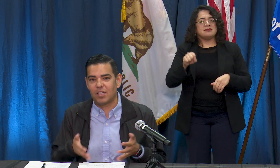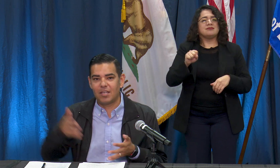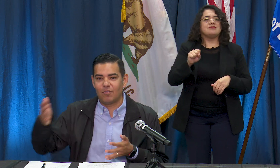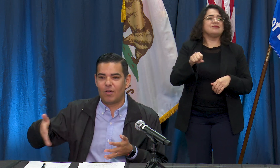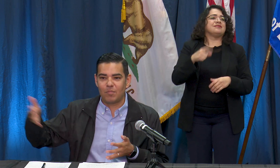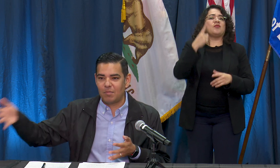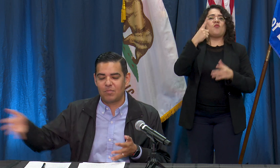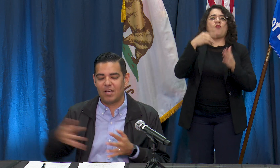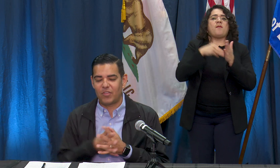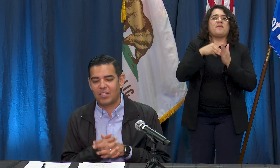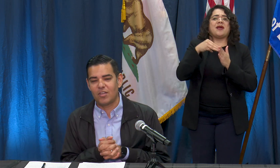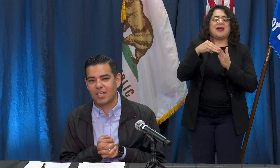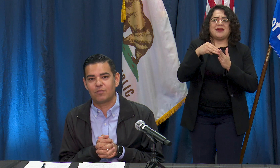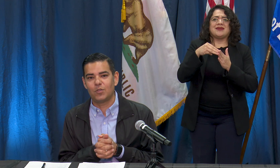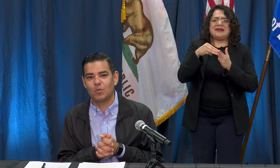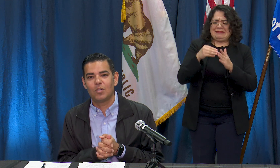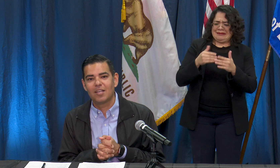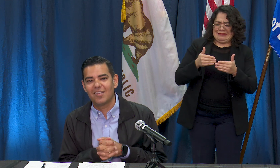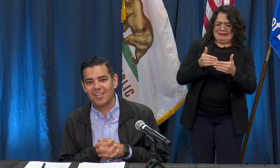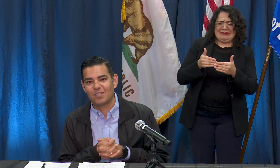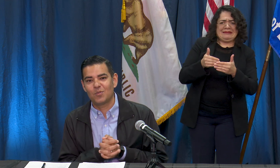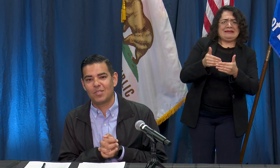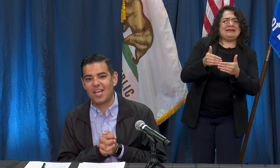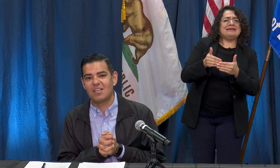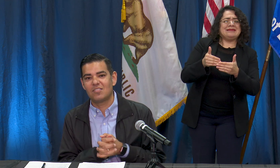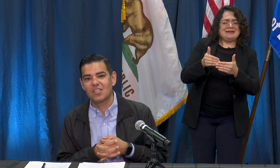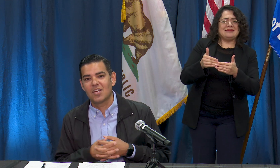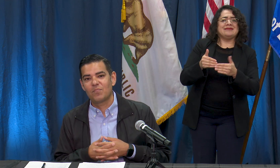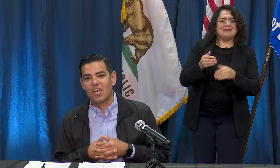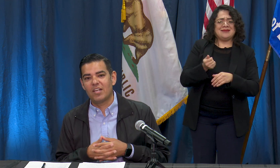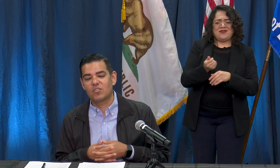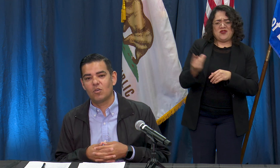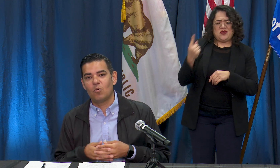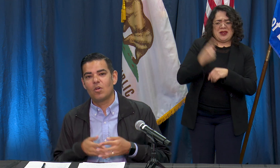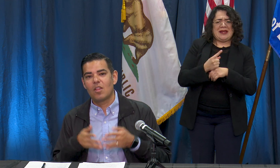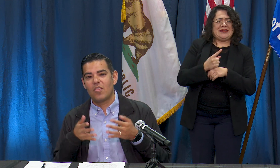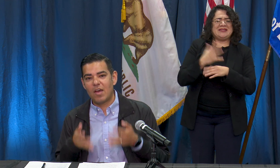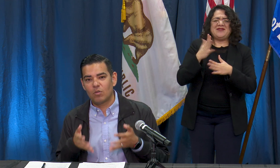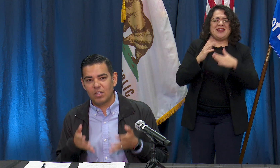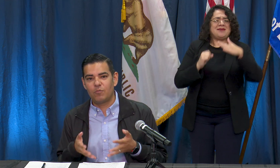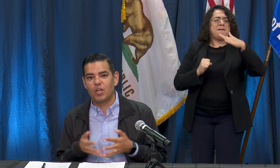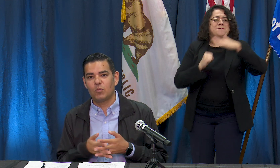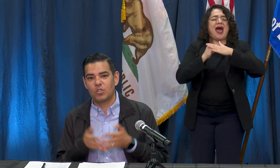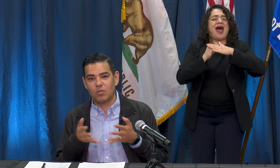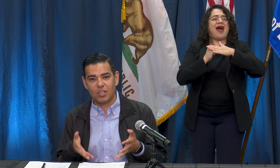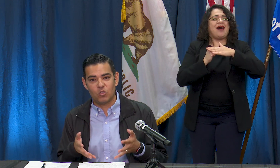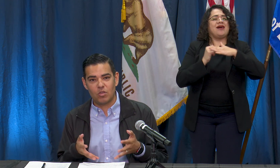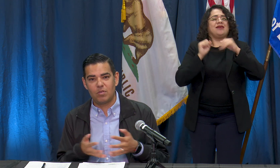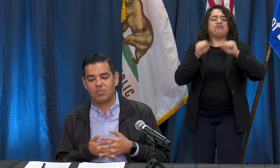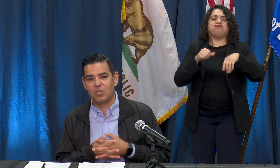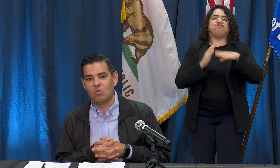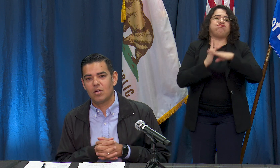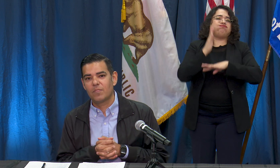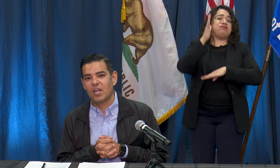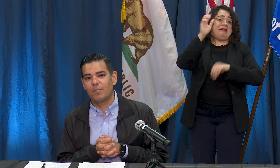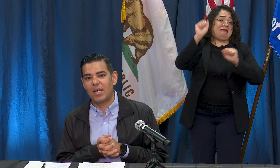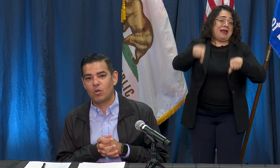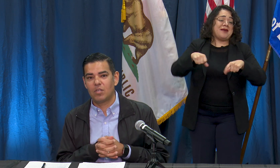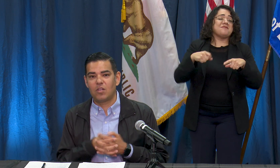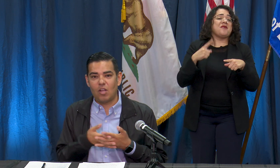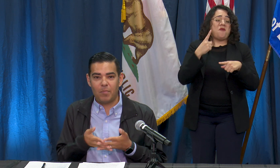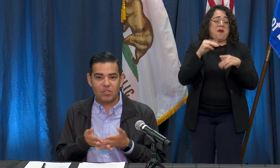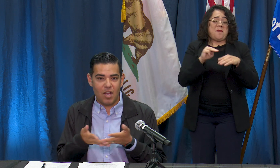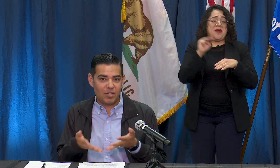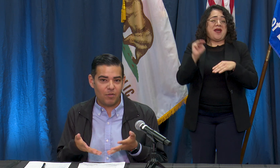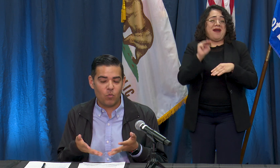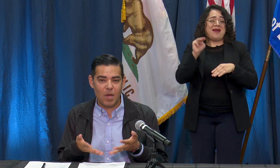that million. I think in the next few days. And so that relief fund, which you can contribute to by going